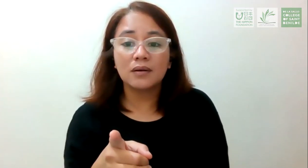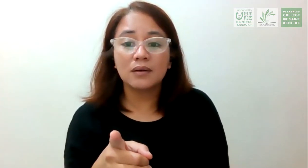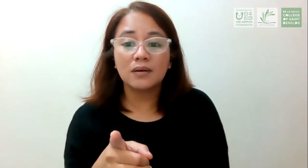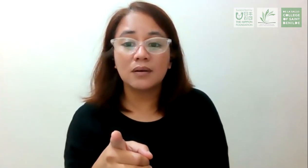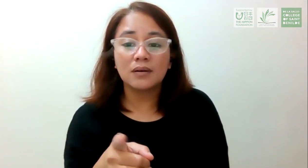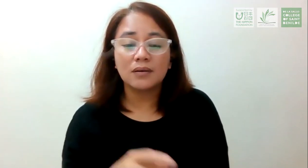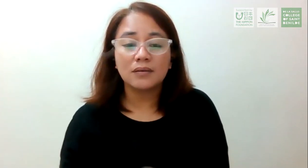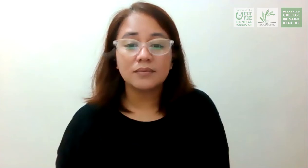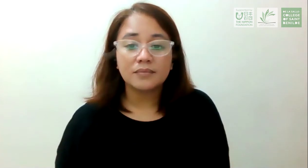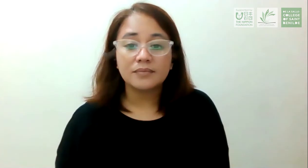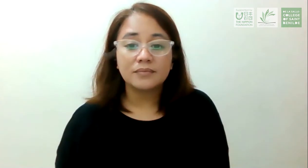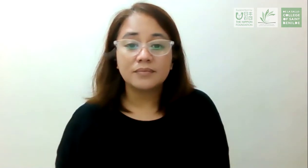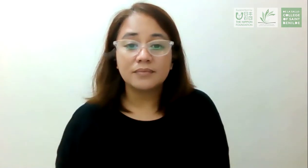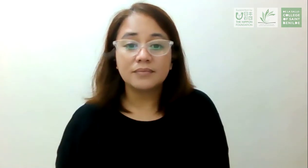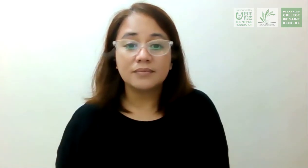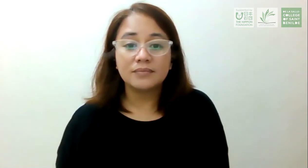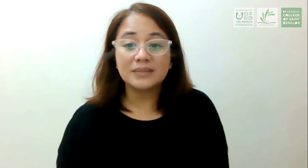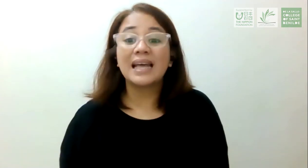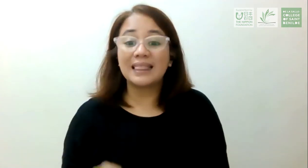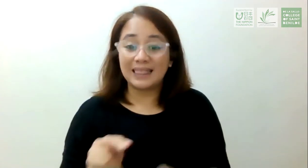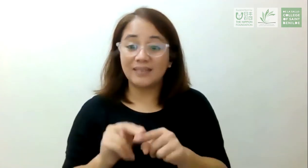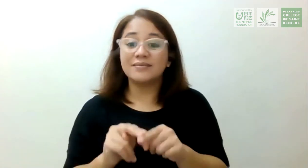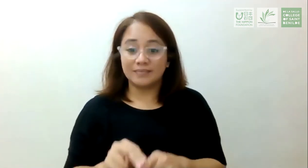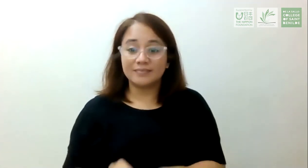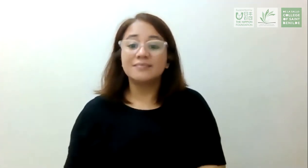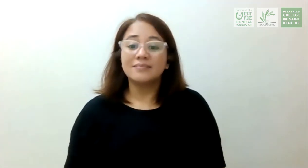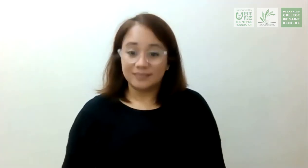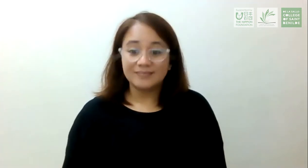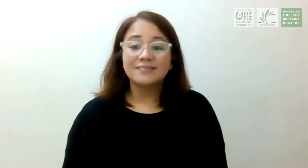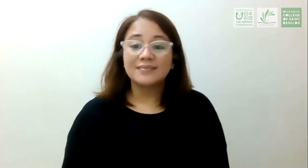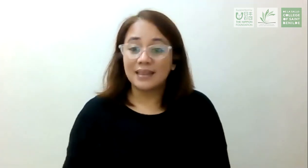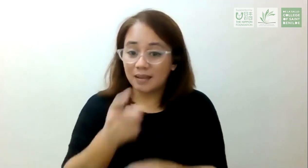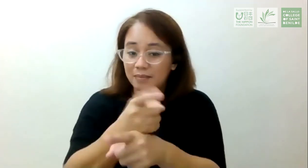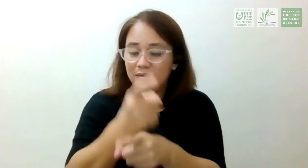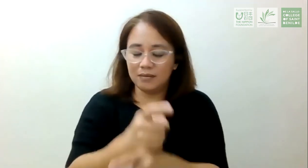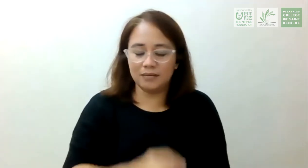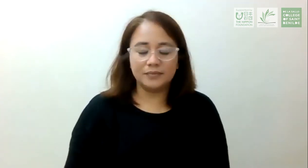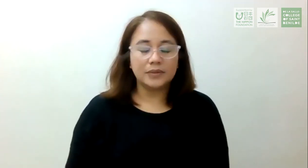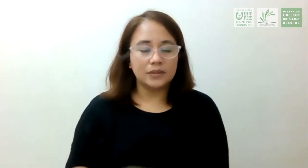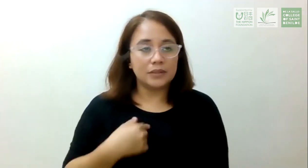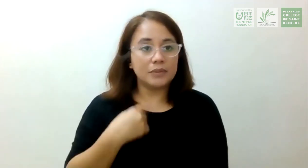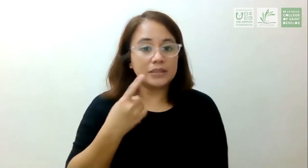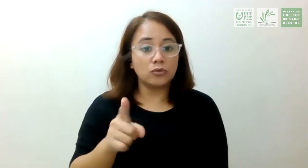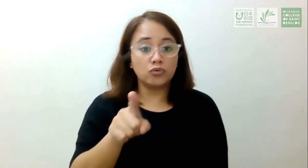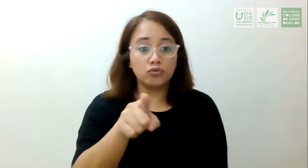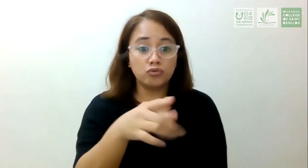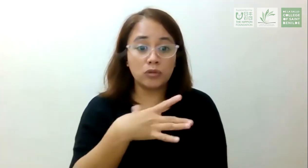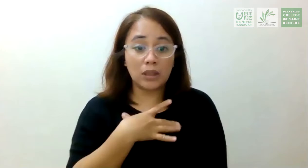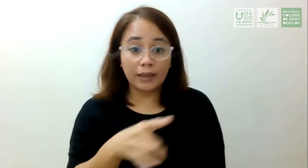yeah, noun. Noun, noun. Right. So if I say, do you like black?